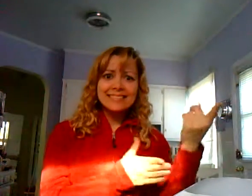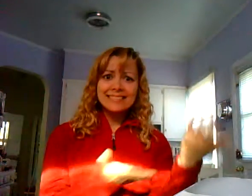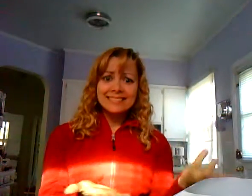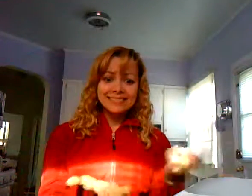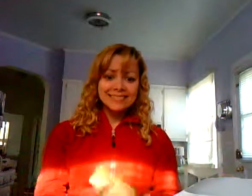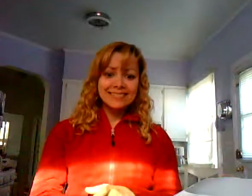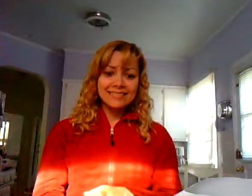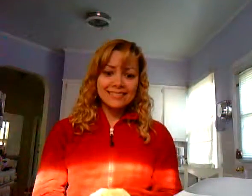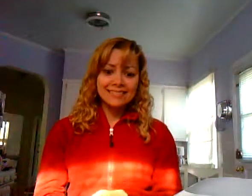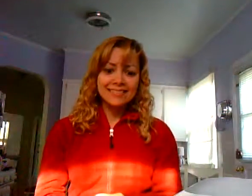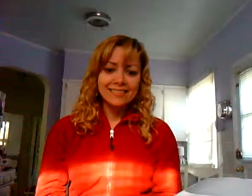are.